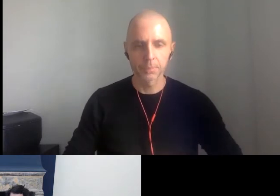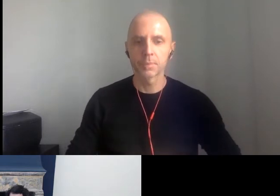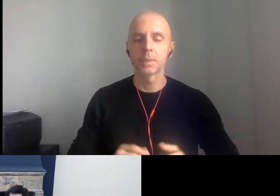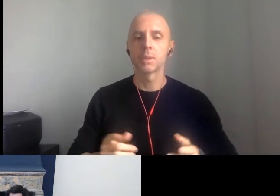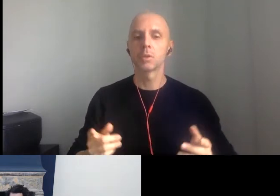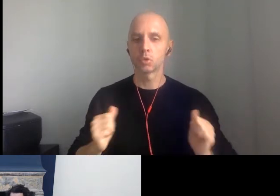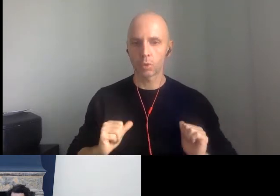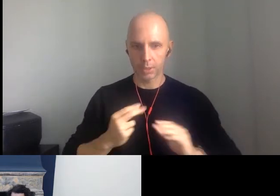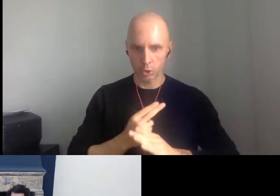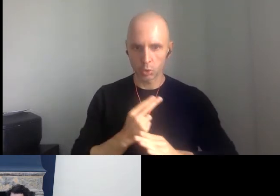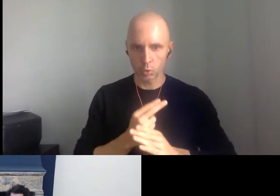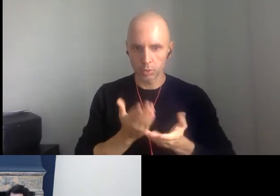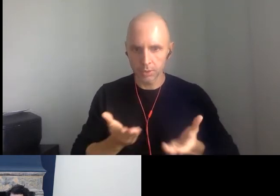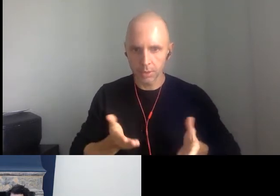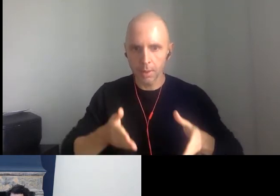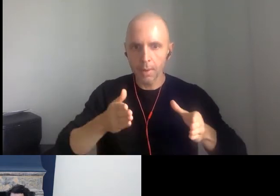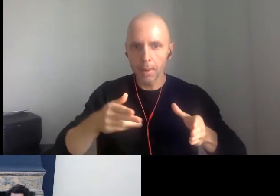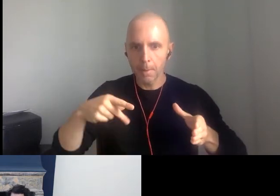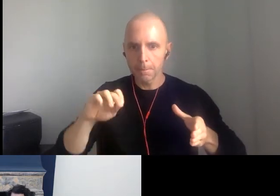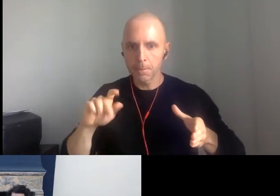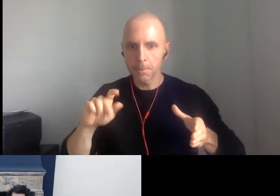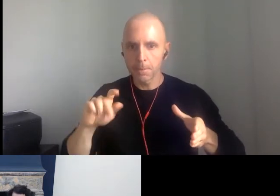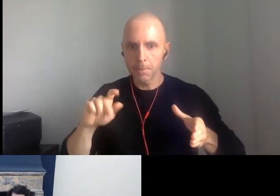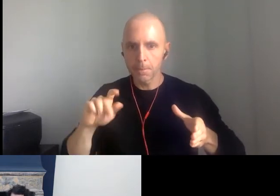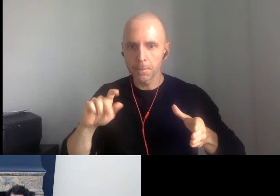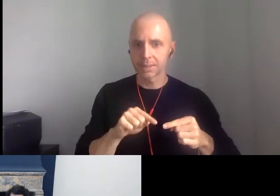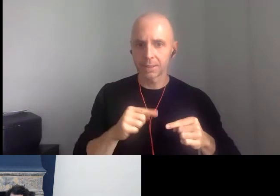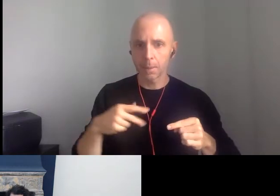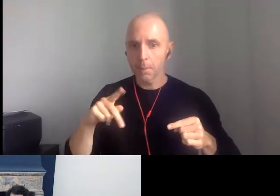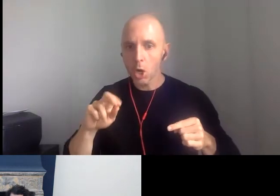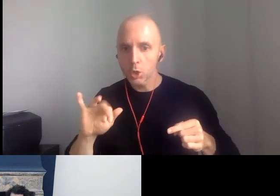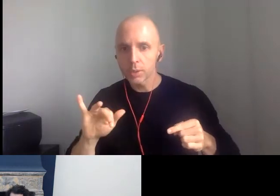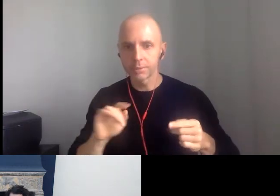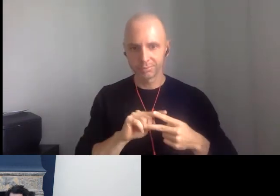trays, as well as purchasing plastic-free alternatives as they become available.